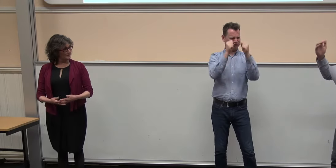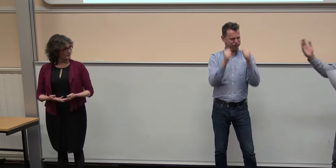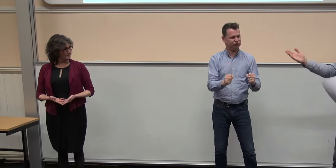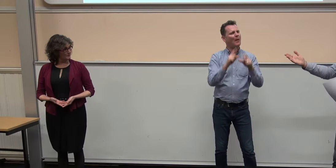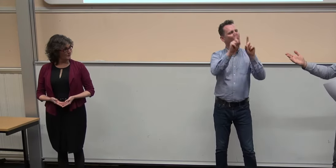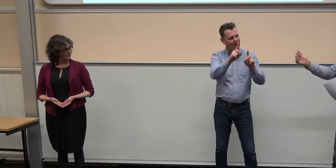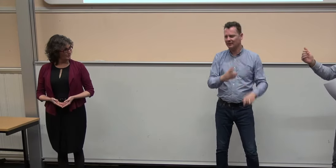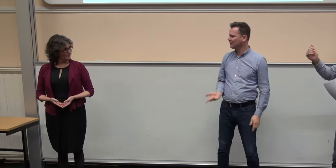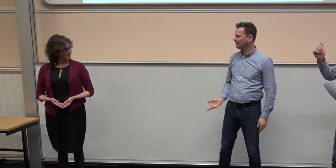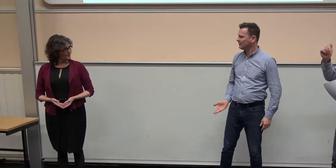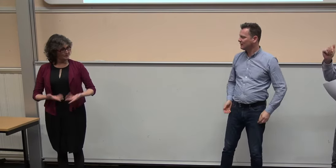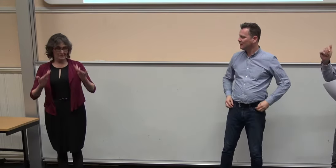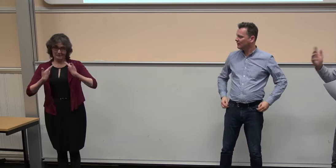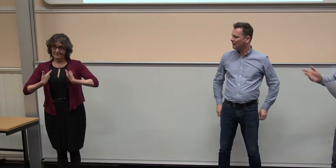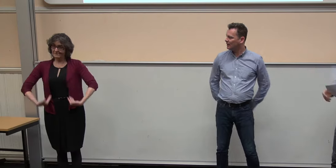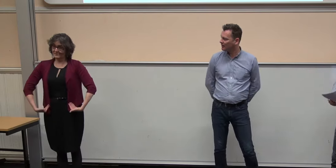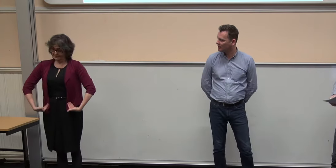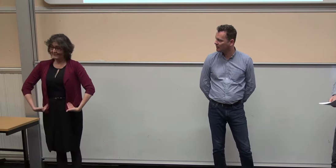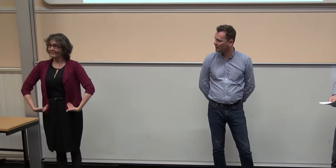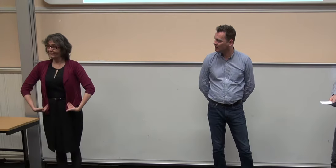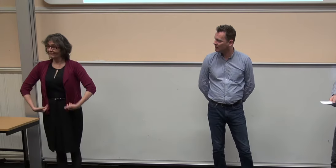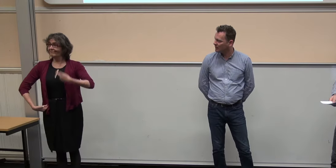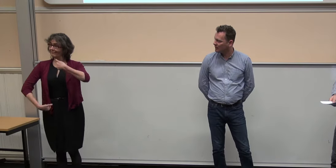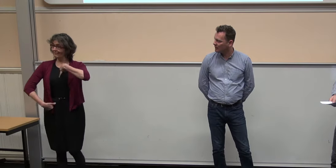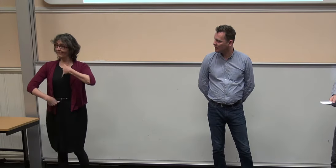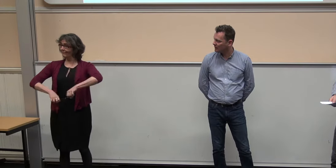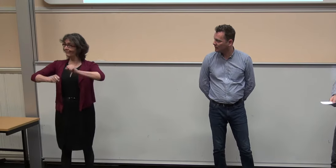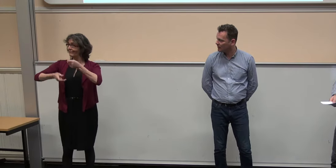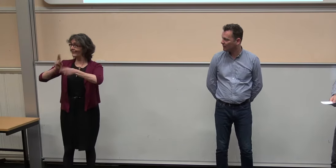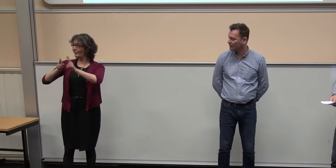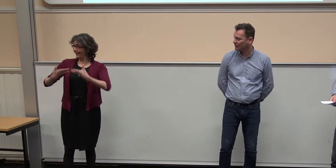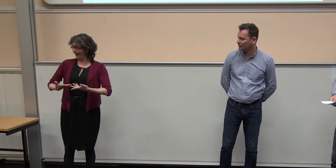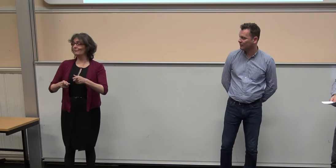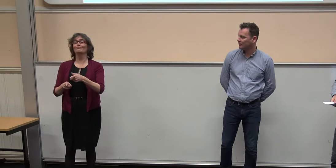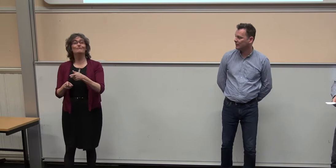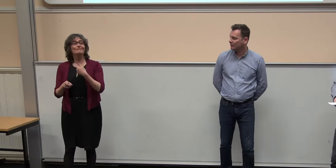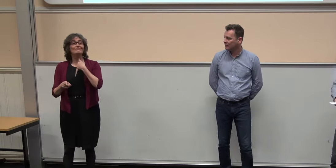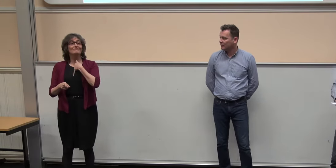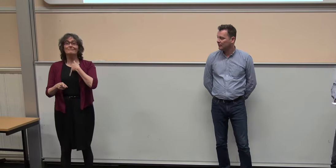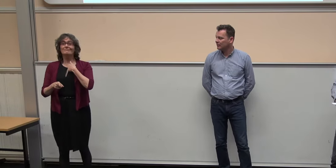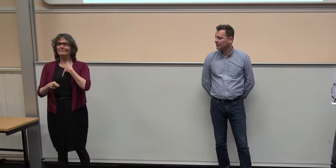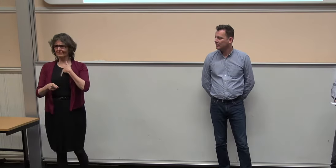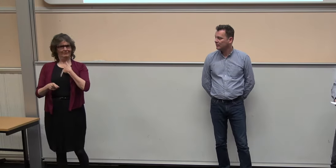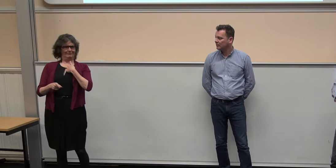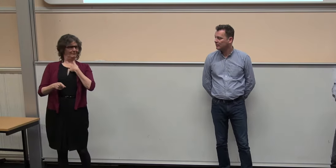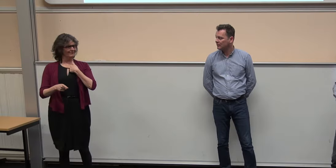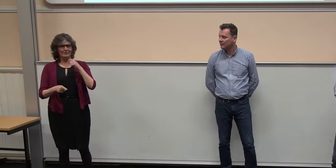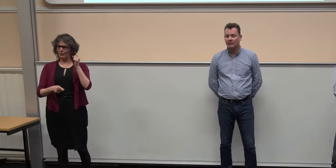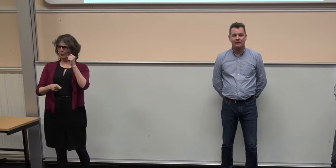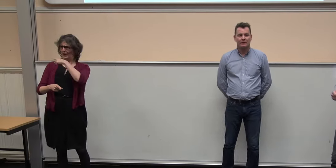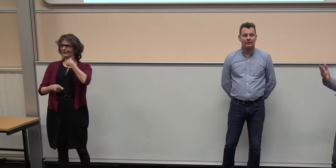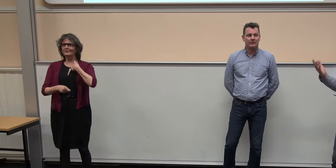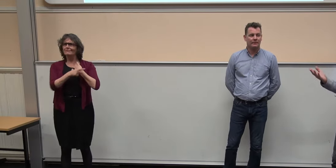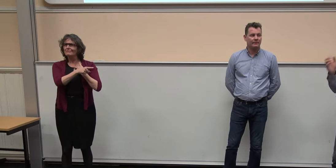look at Marion, and Marion was to interpret for me, that's suddenly a bit odd. Now I'm being represented